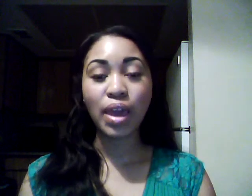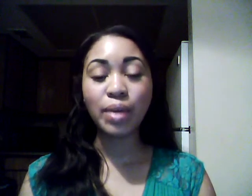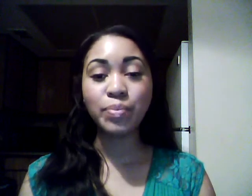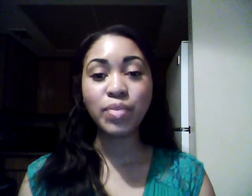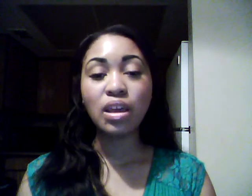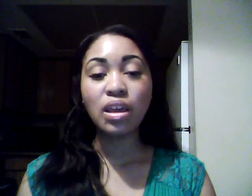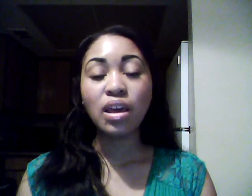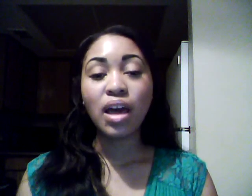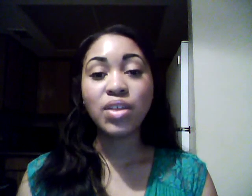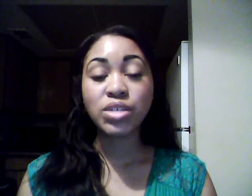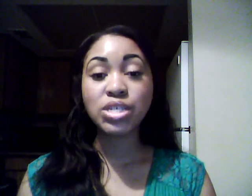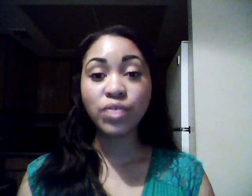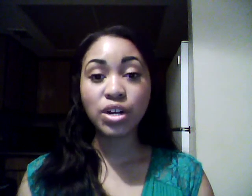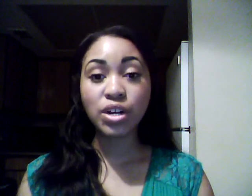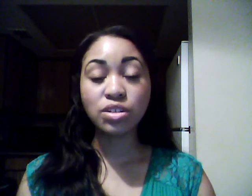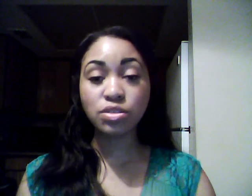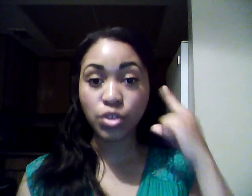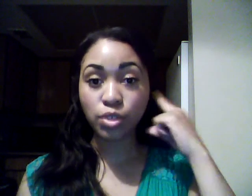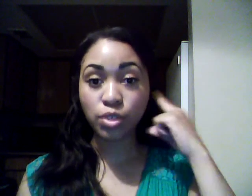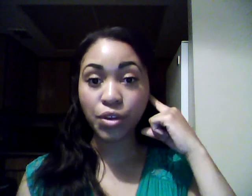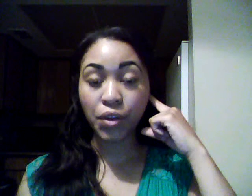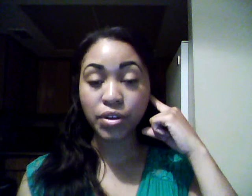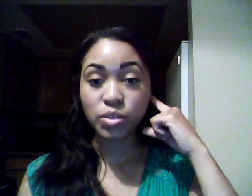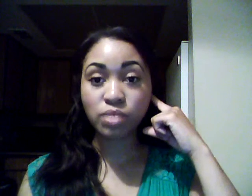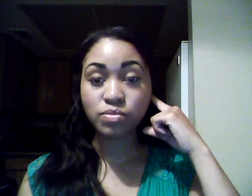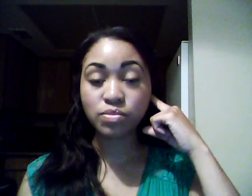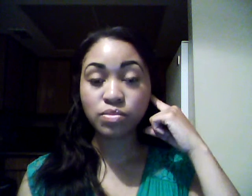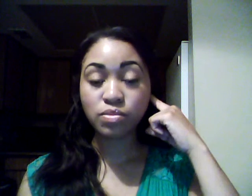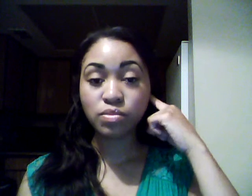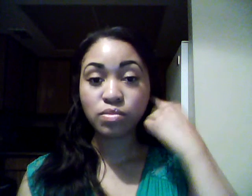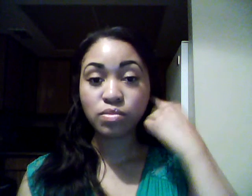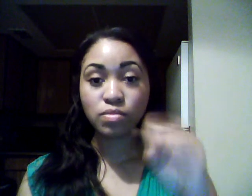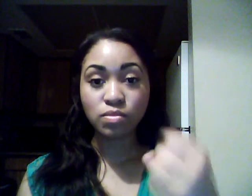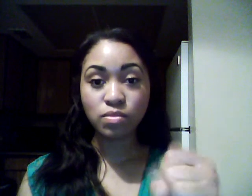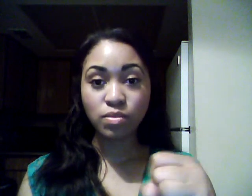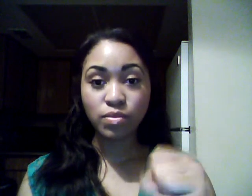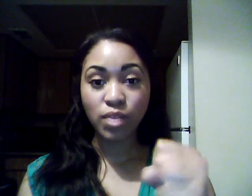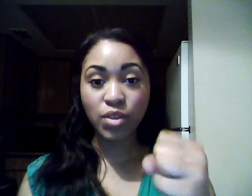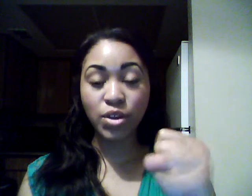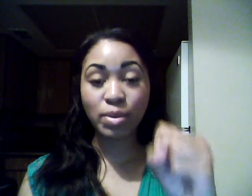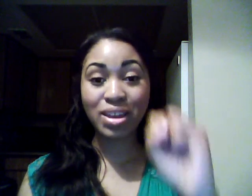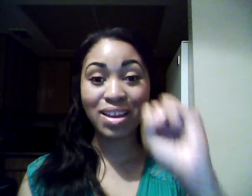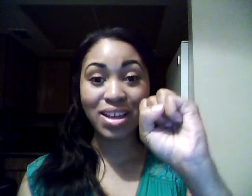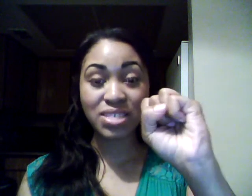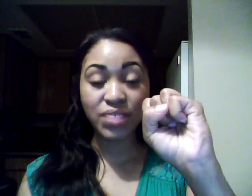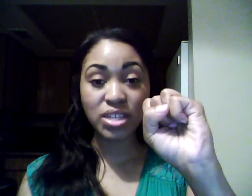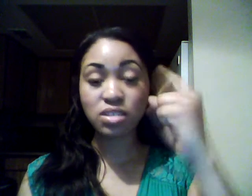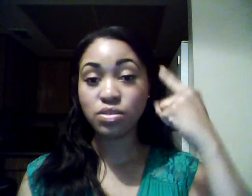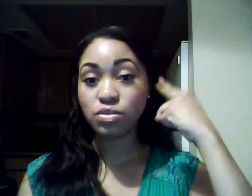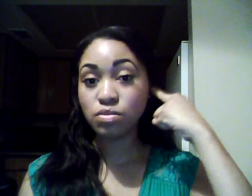Okay? And then for silver, it's going to go up to your ear as well. And then you're going to make an S fist.